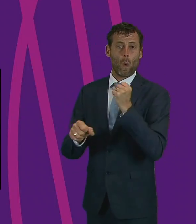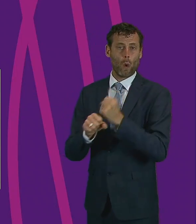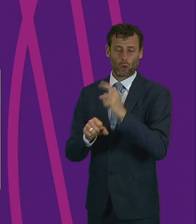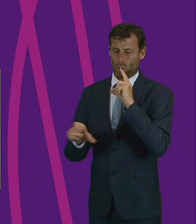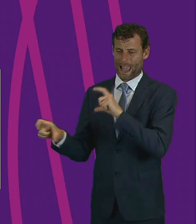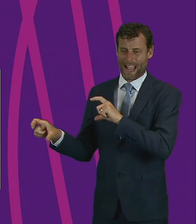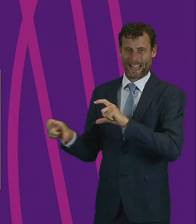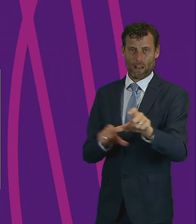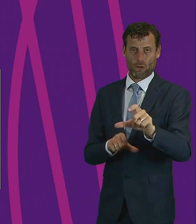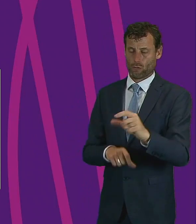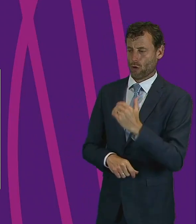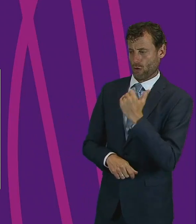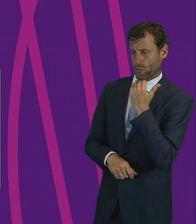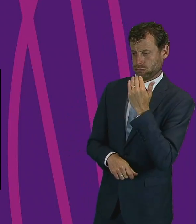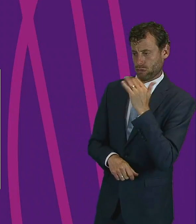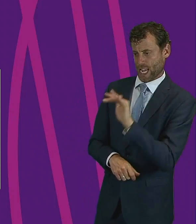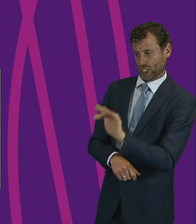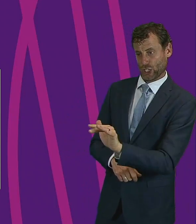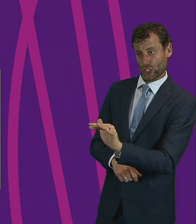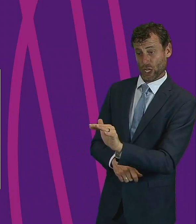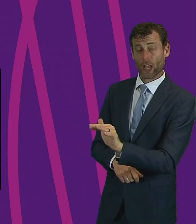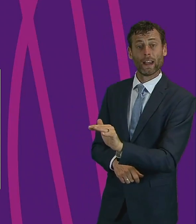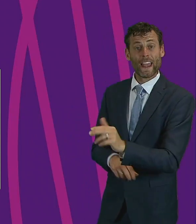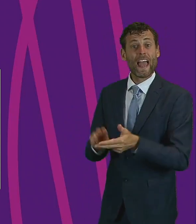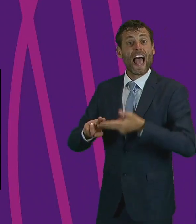capacity is there. It's time to put it to use.